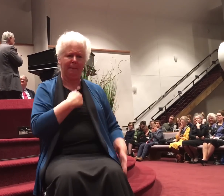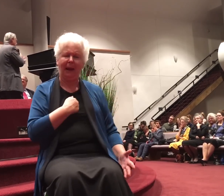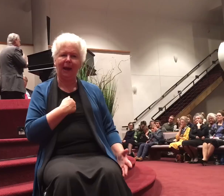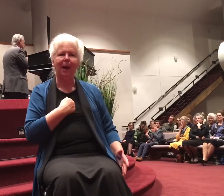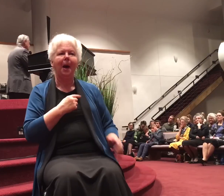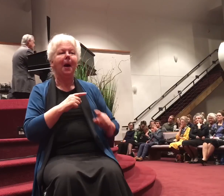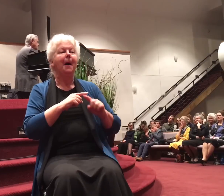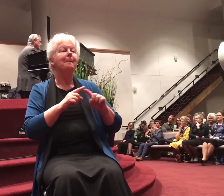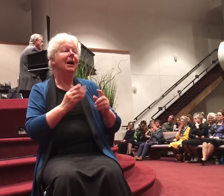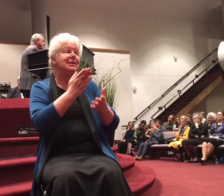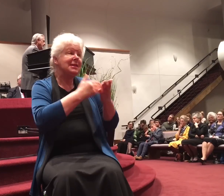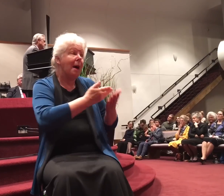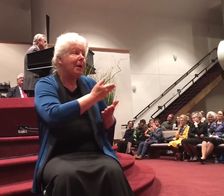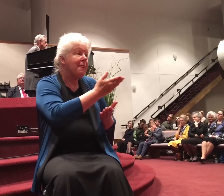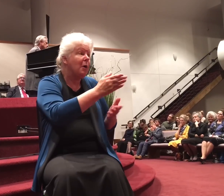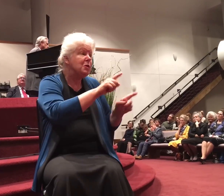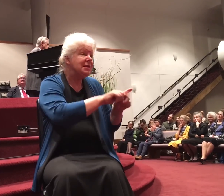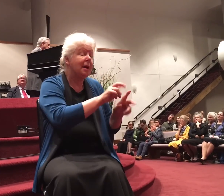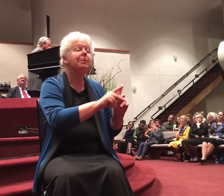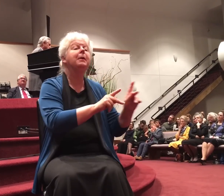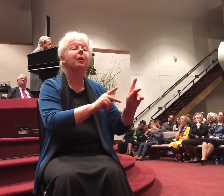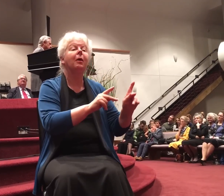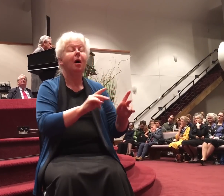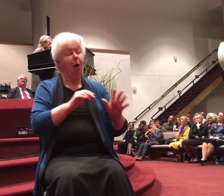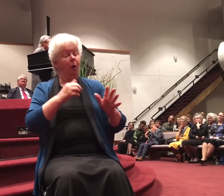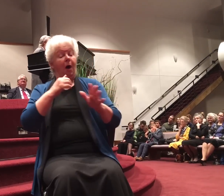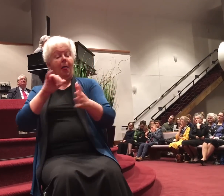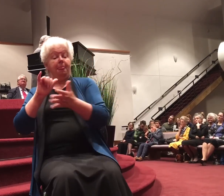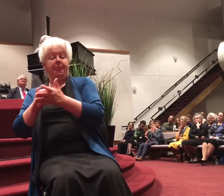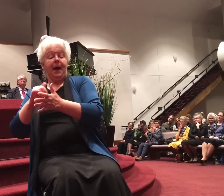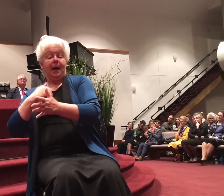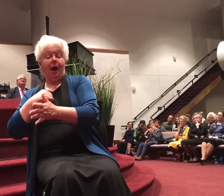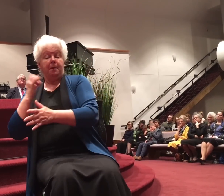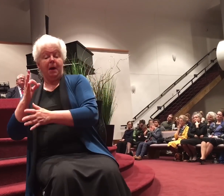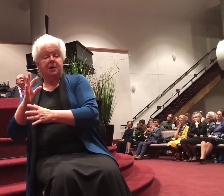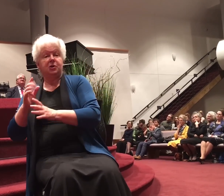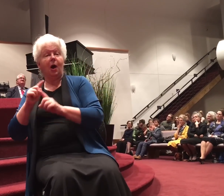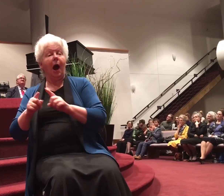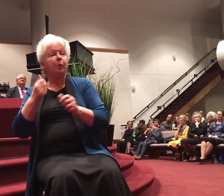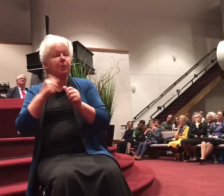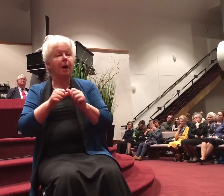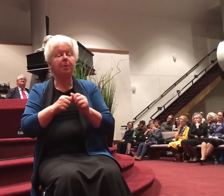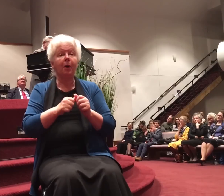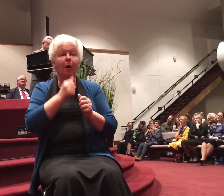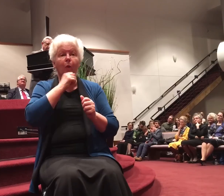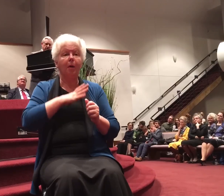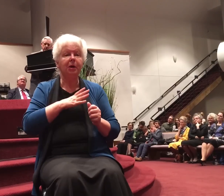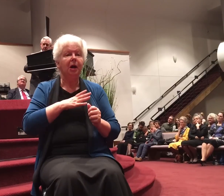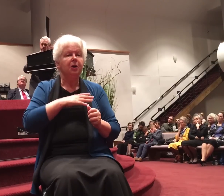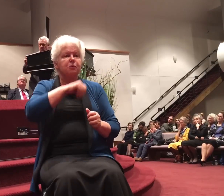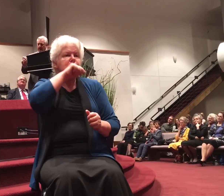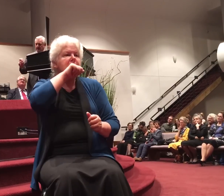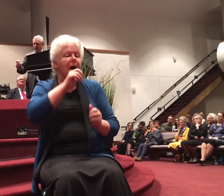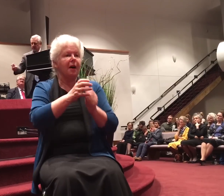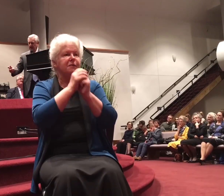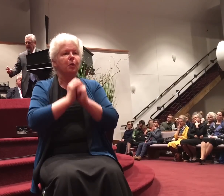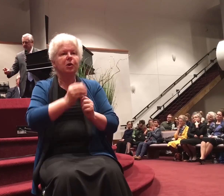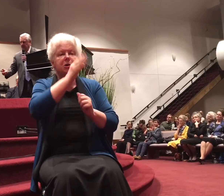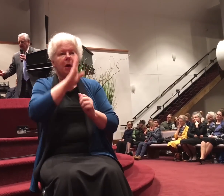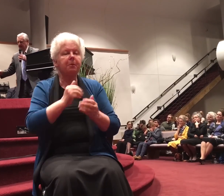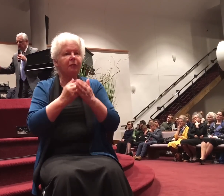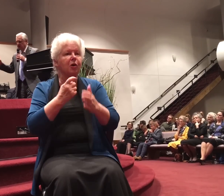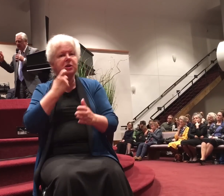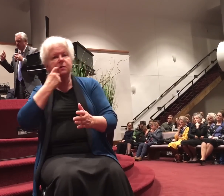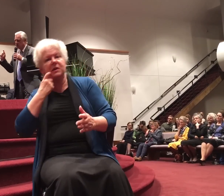But some of those people that I pastored, I remember a lady that loved to worship God. You would not know that she was on crack